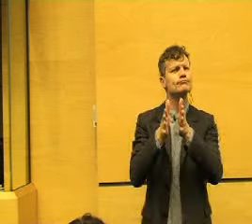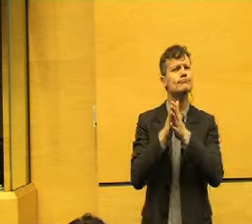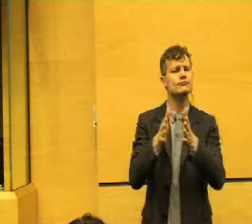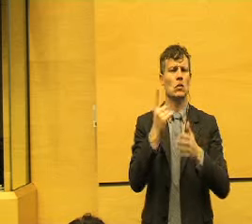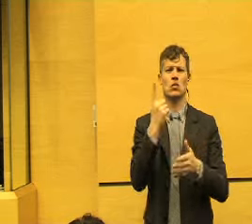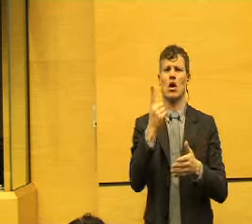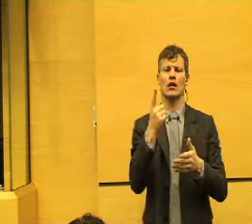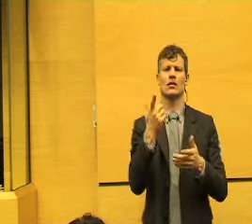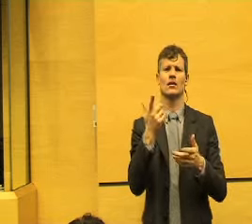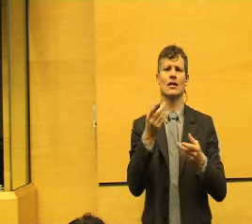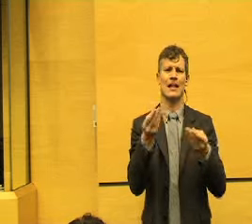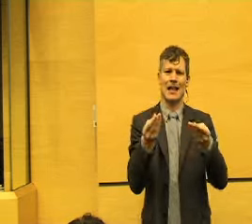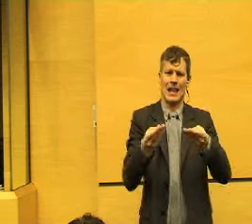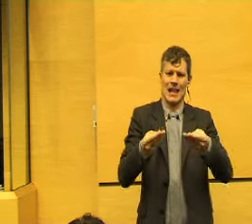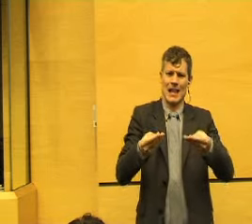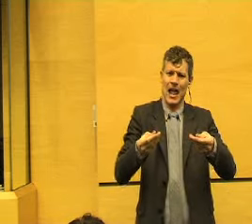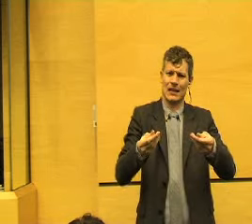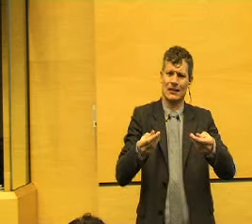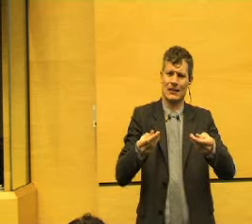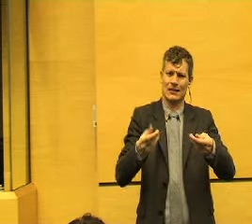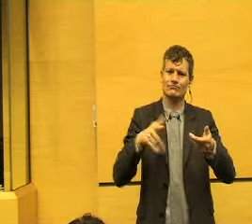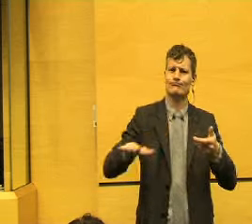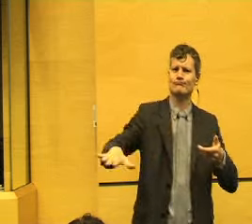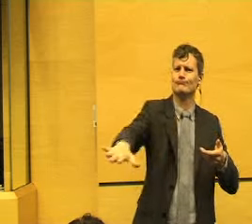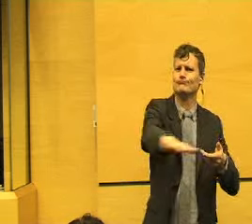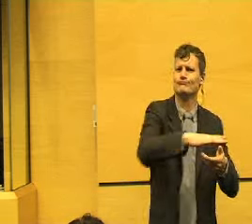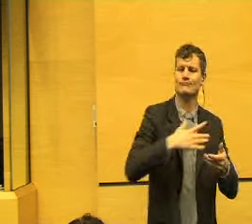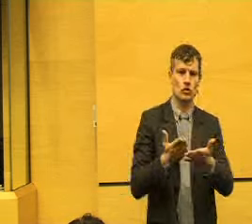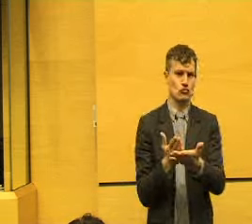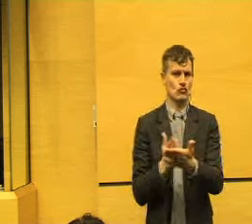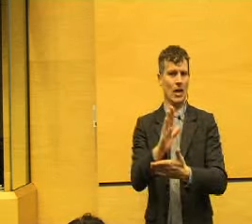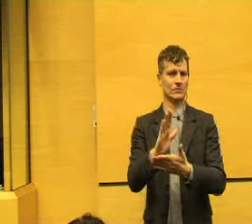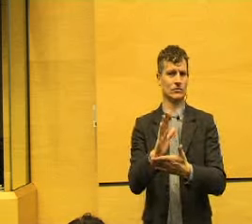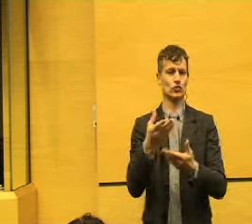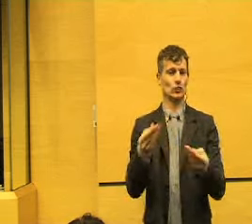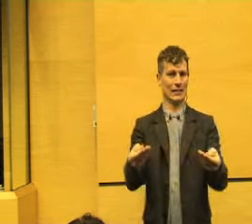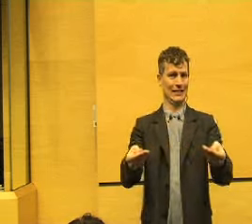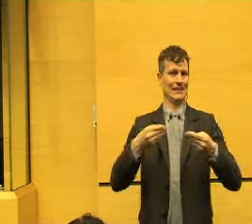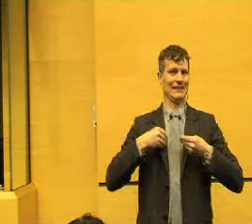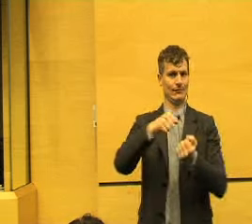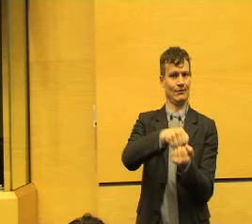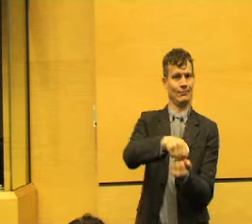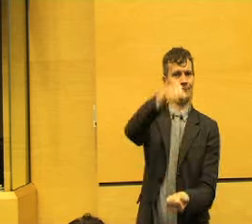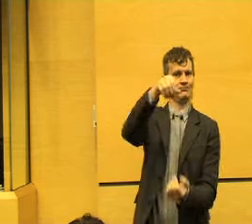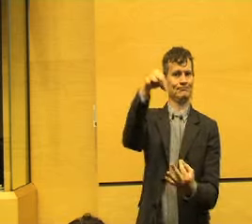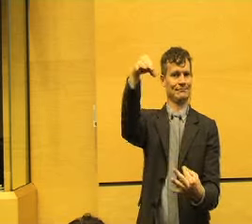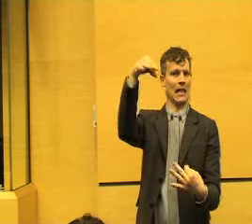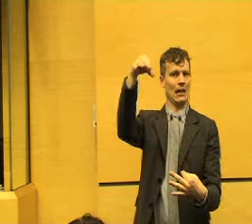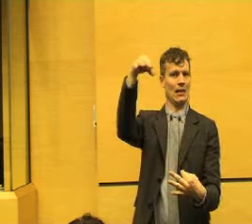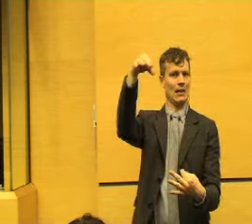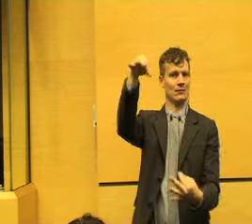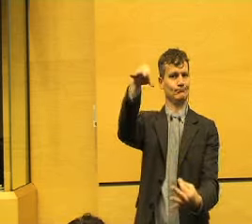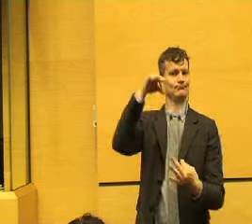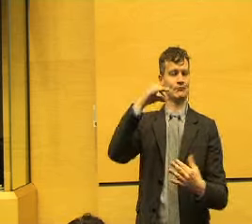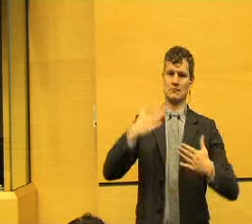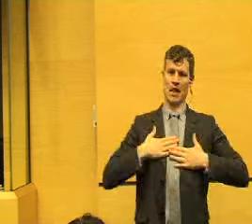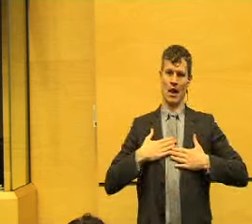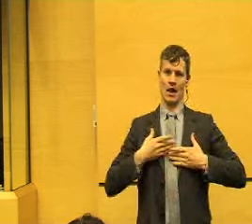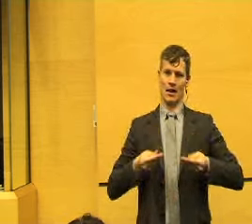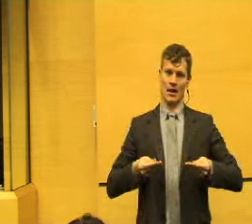denial to issue land title to persons with disability. The government